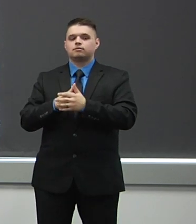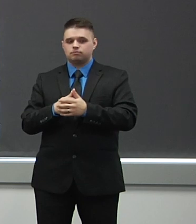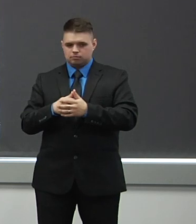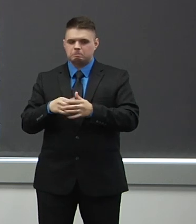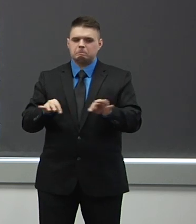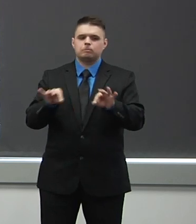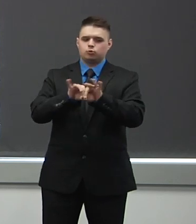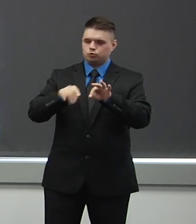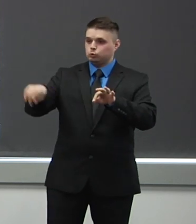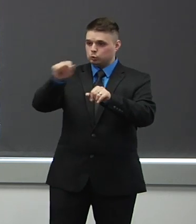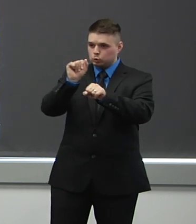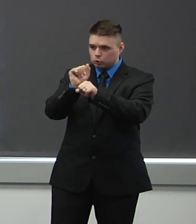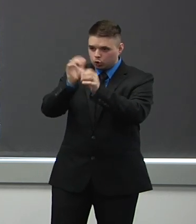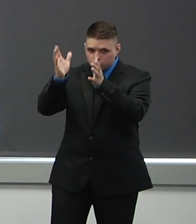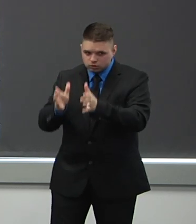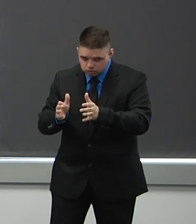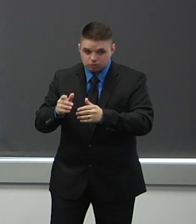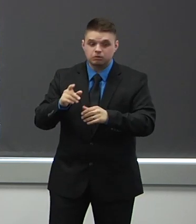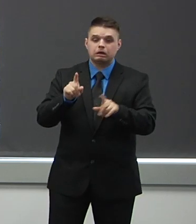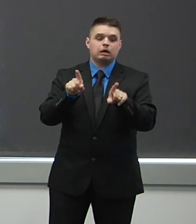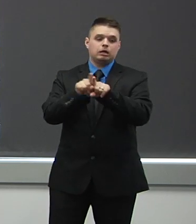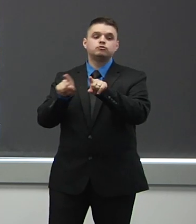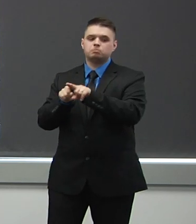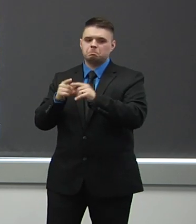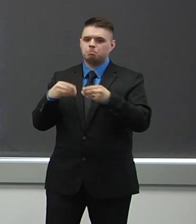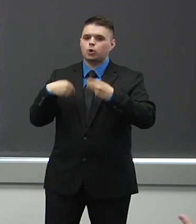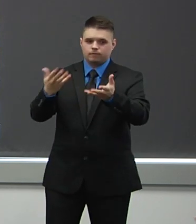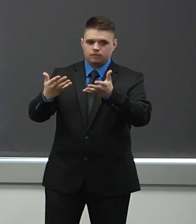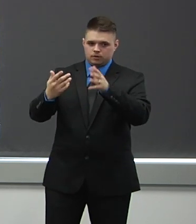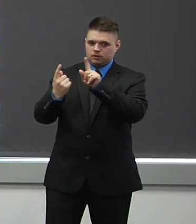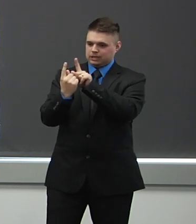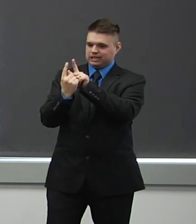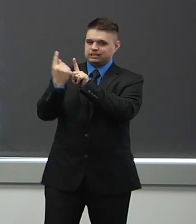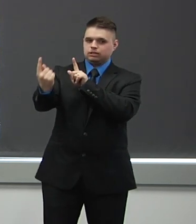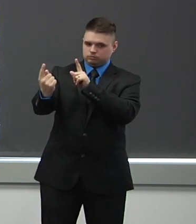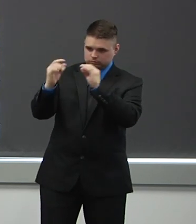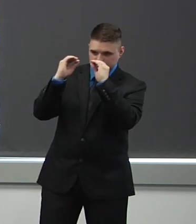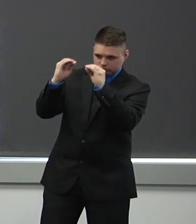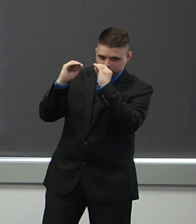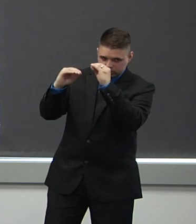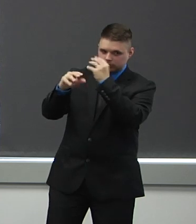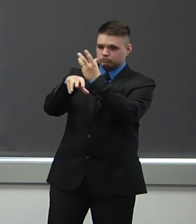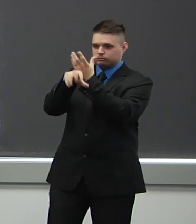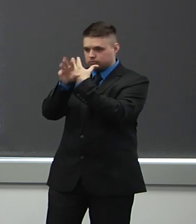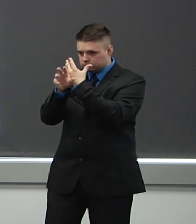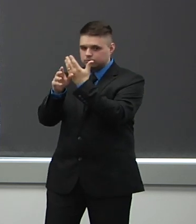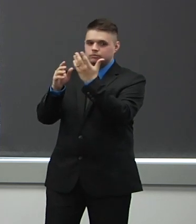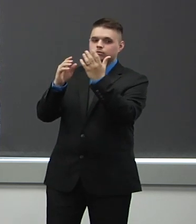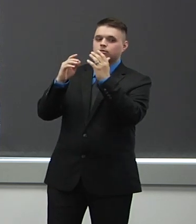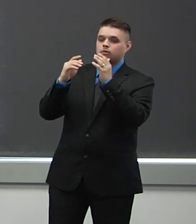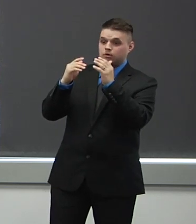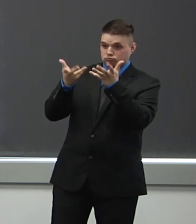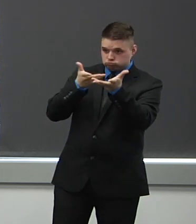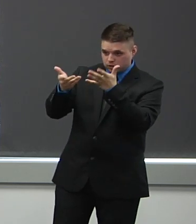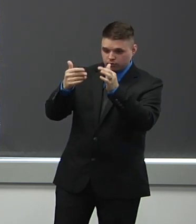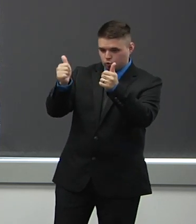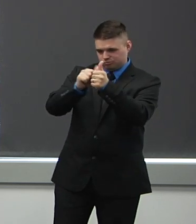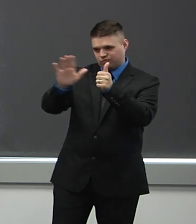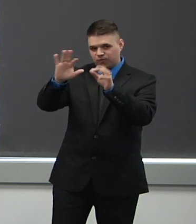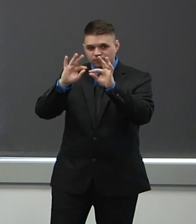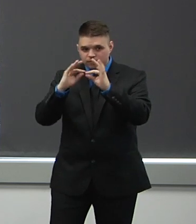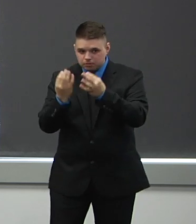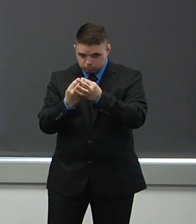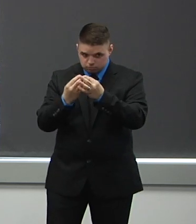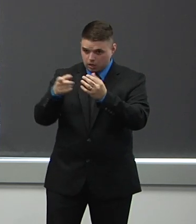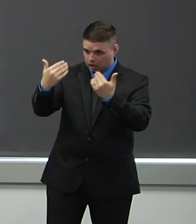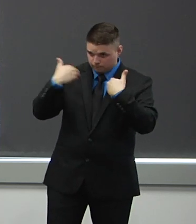to provide distance learning, to connect with families, to make sure that they have what they